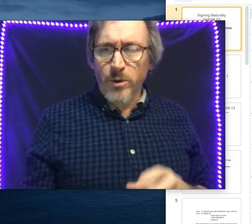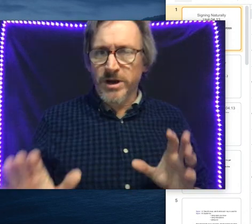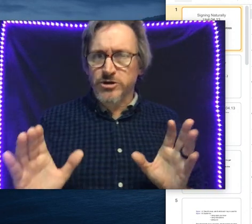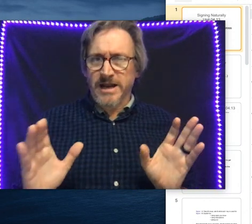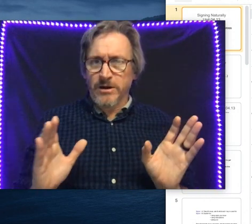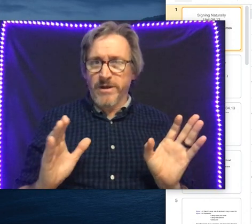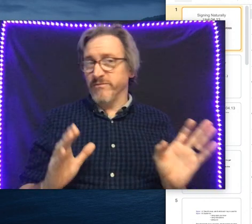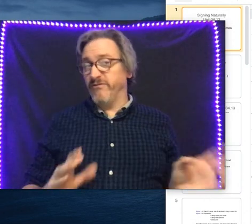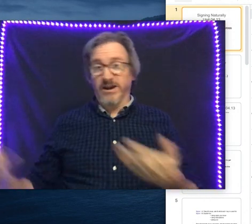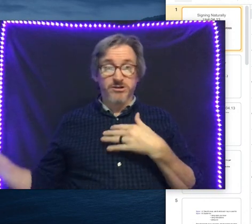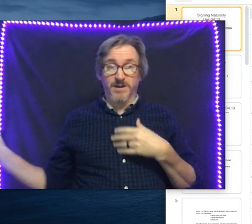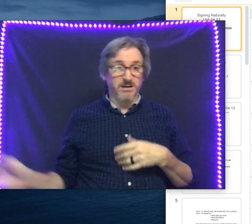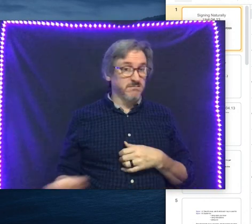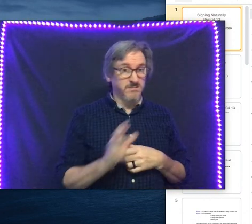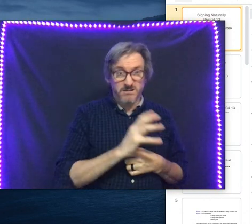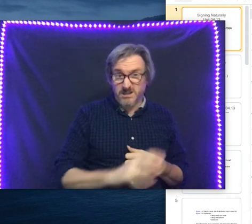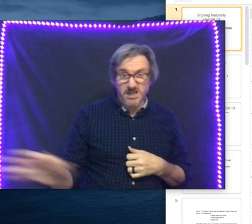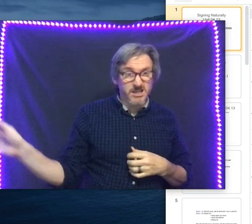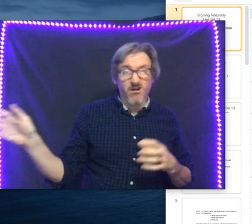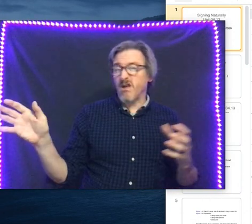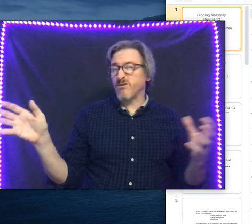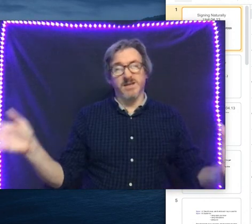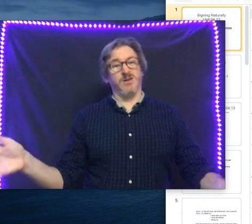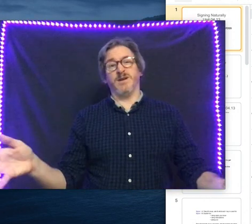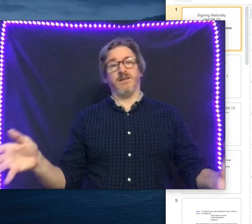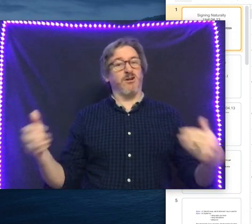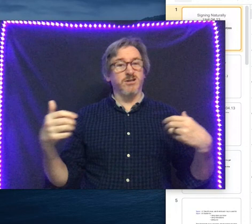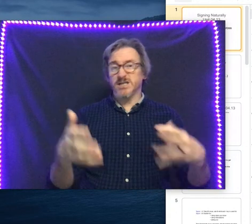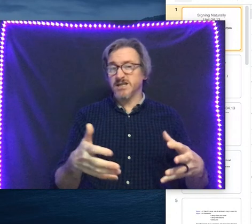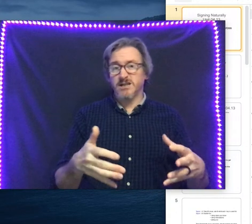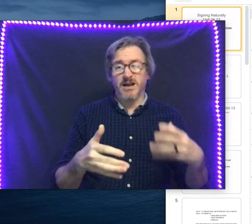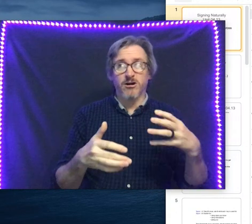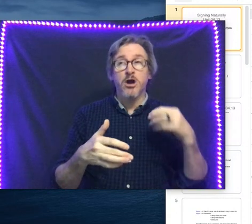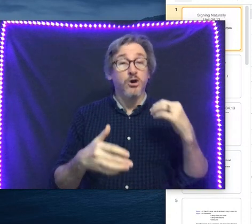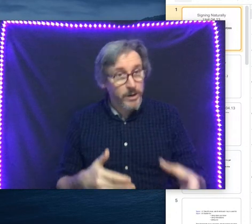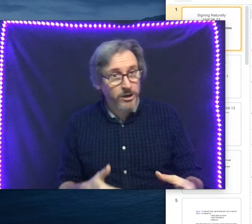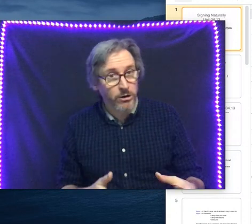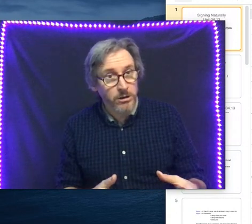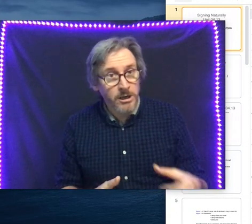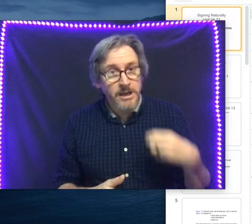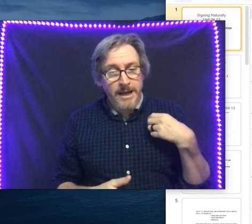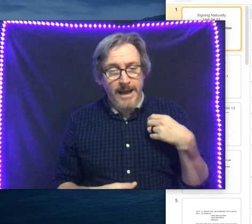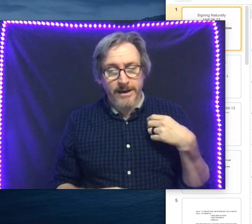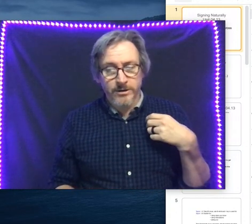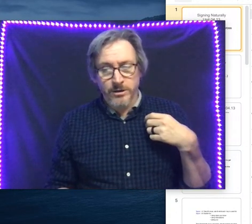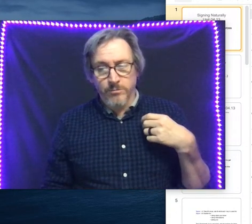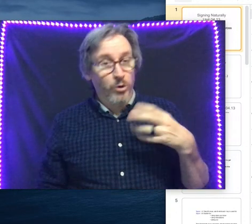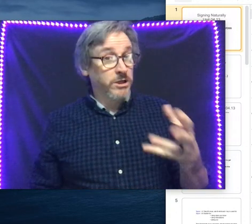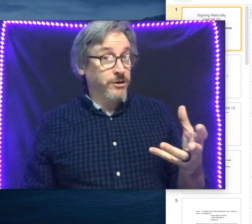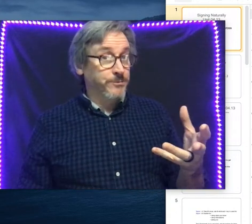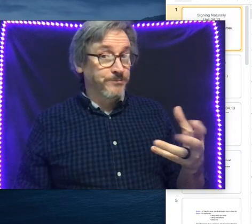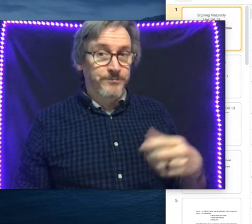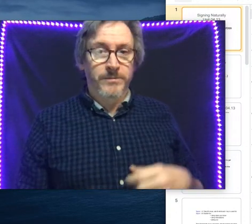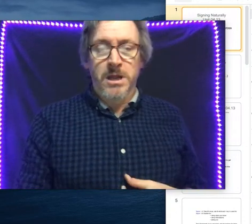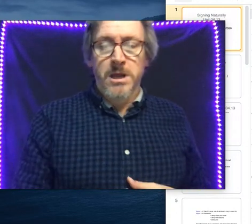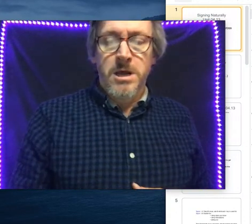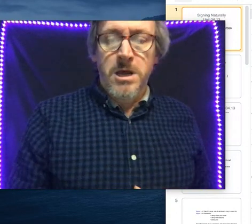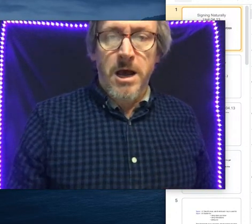Especially we want to try to get away from fingerspelling, because there are other ways of doing it that are just that are quicker and more clear.